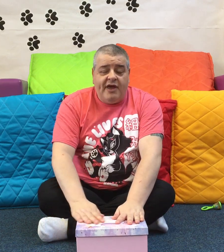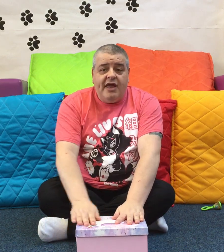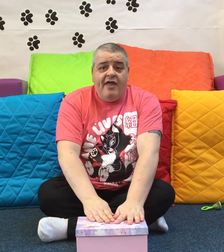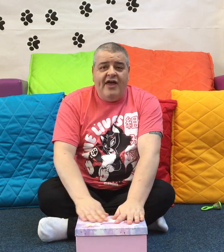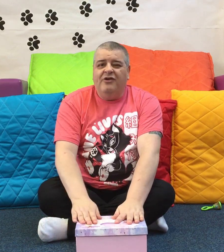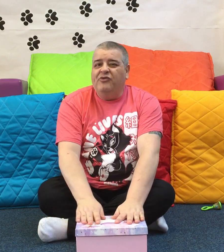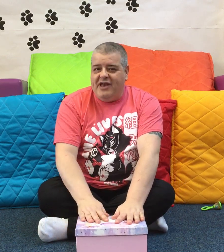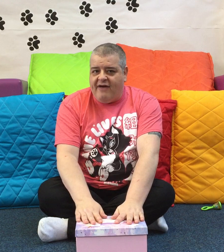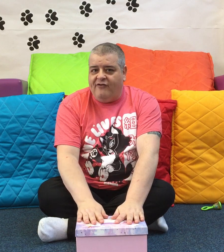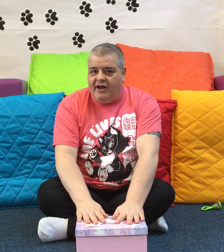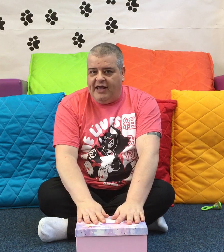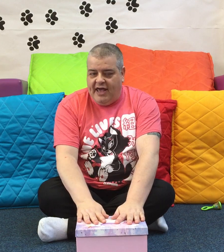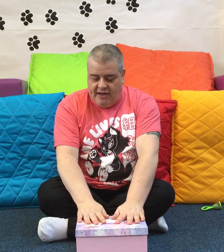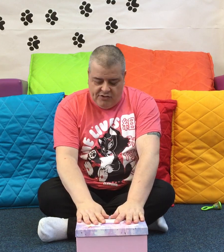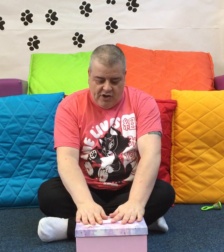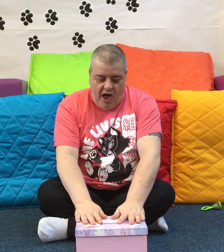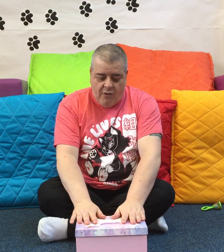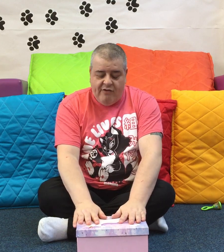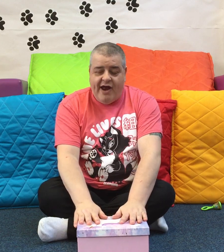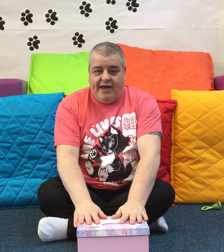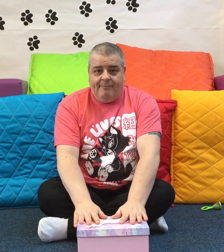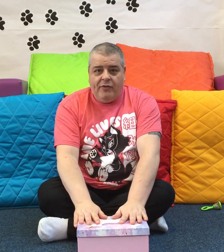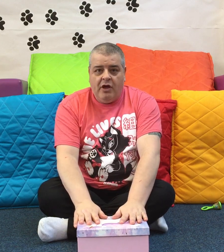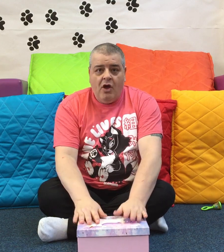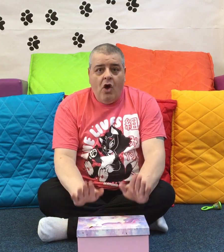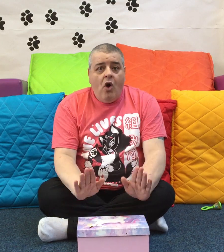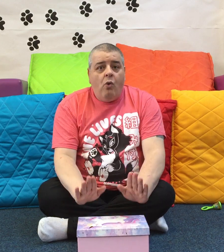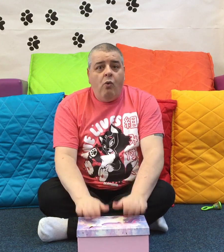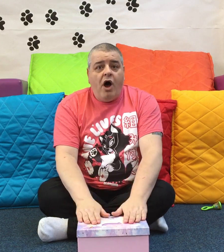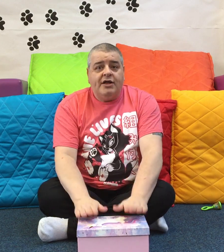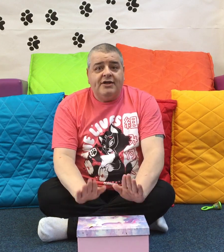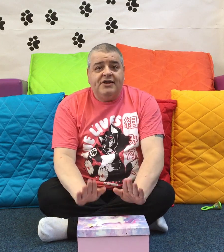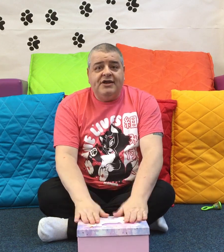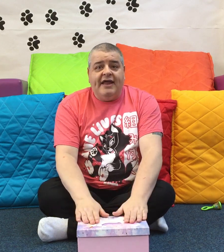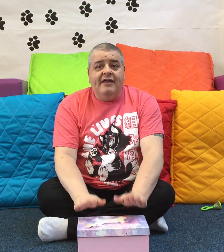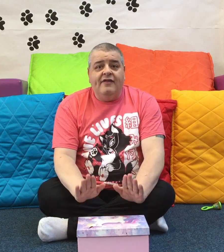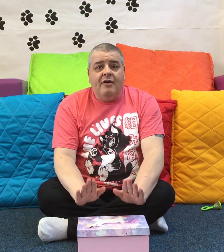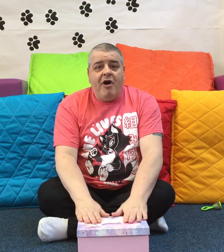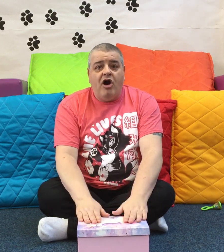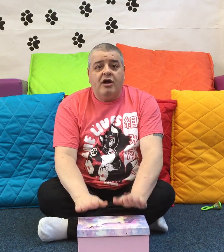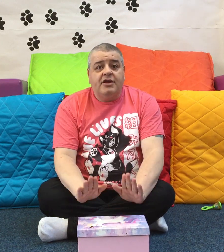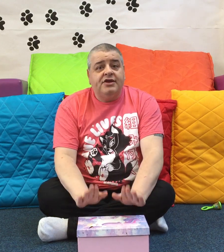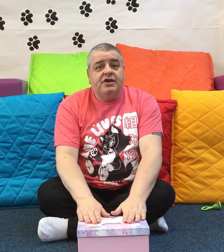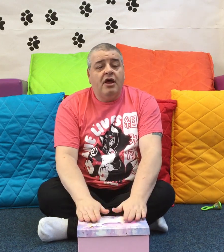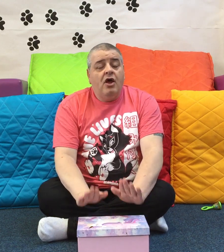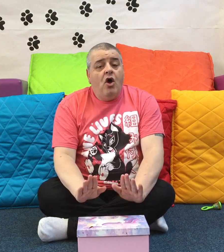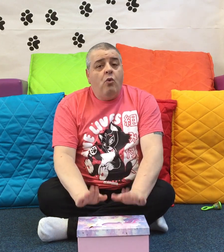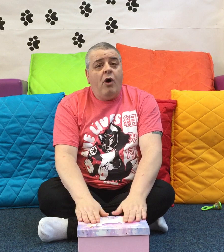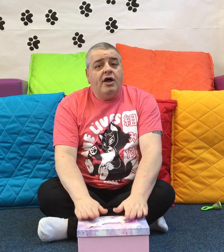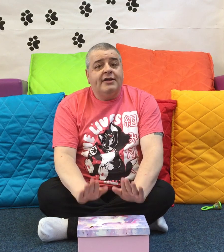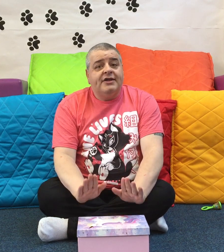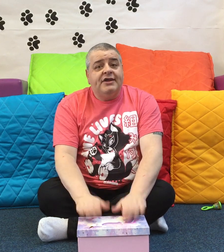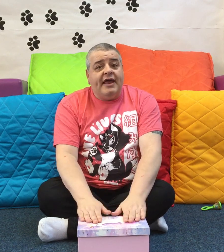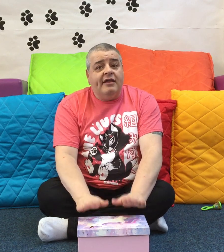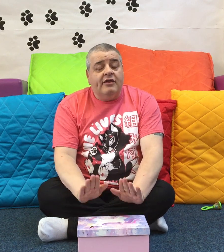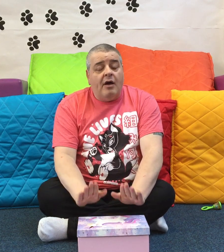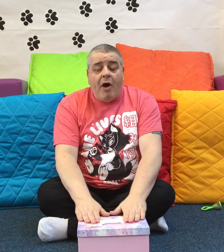me, then he'll definitely hear you. So are we ready? What's in the box? What's in the